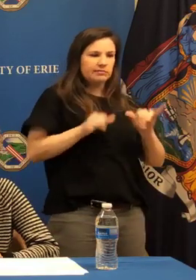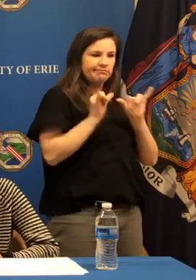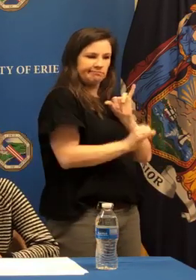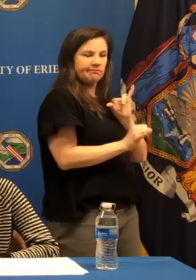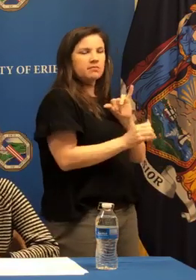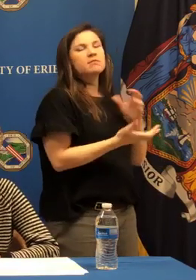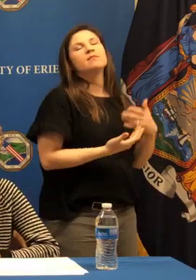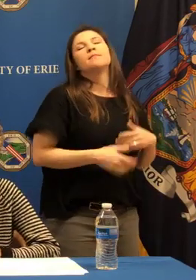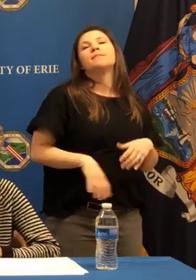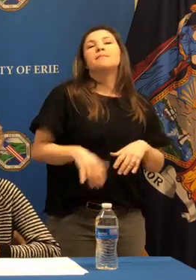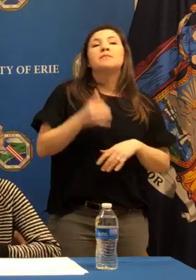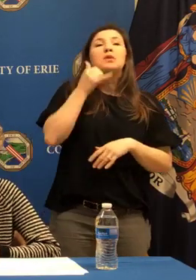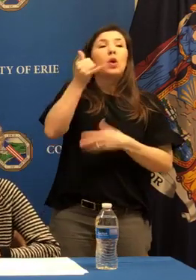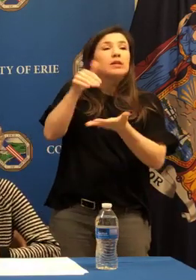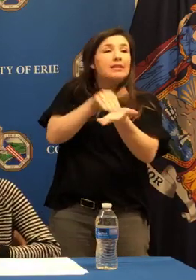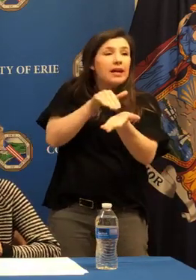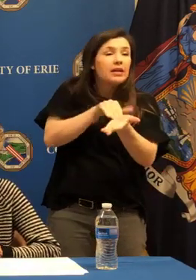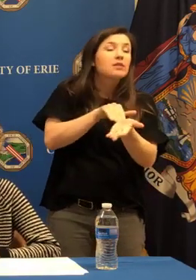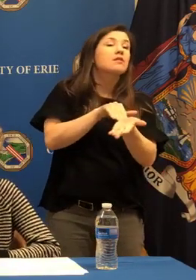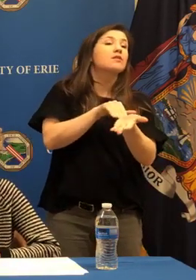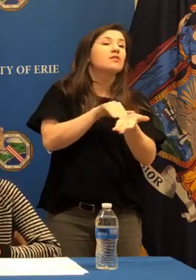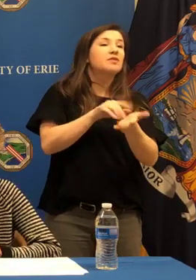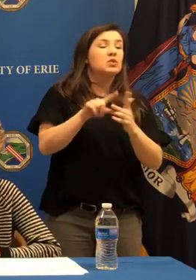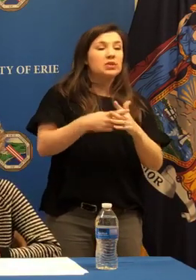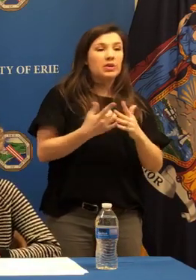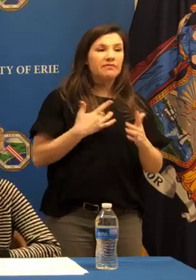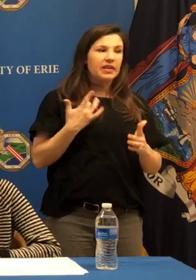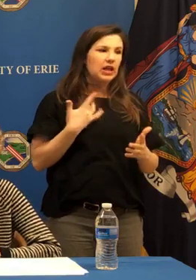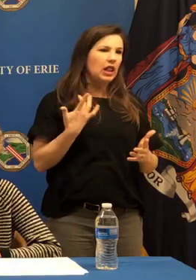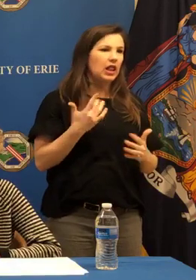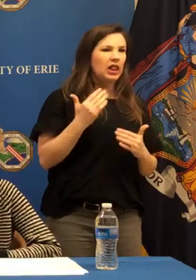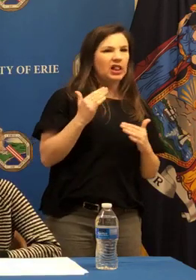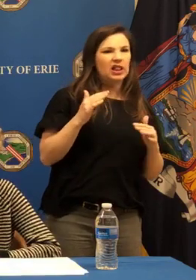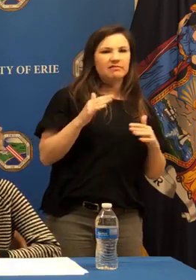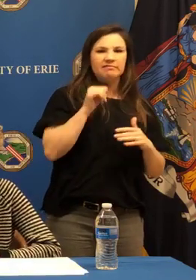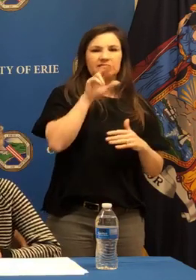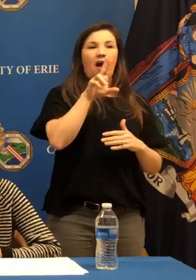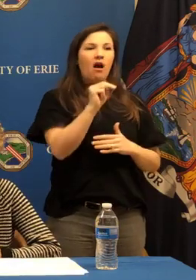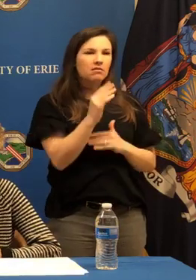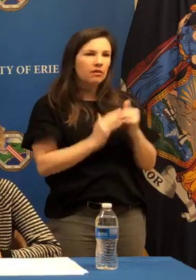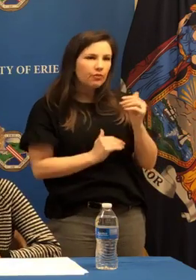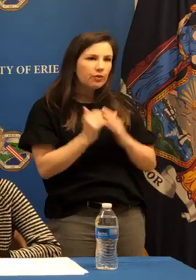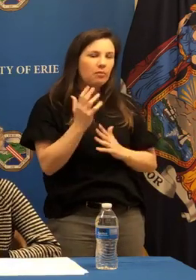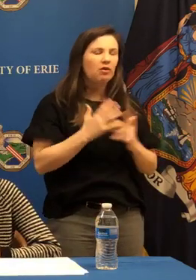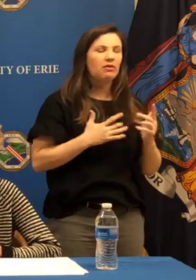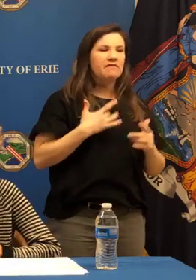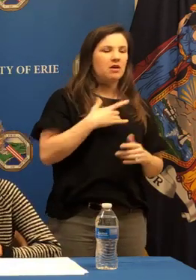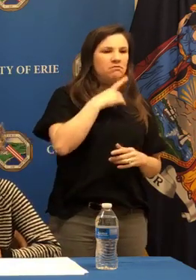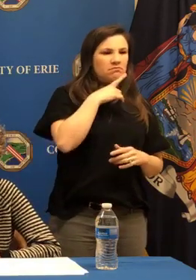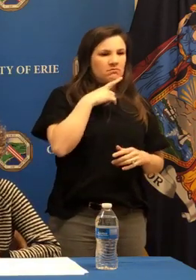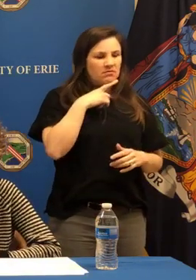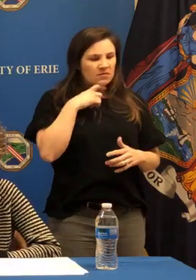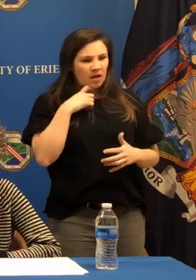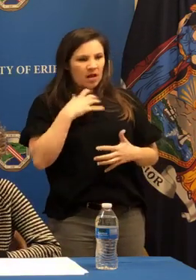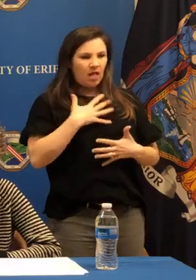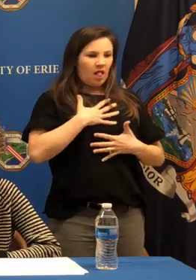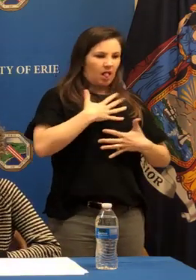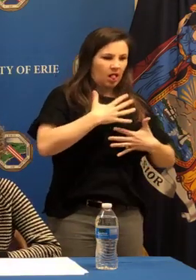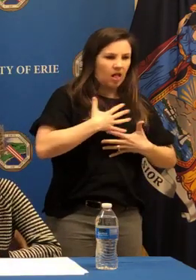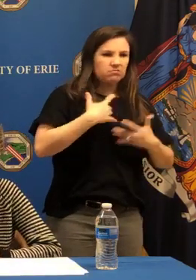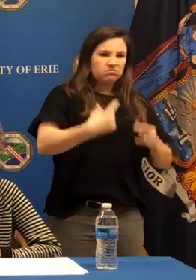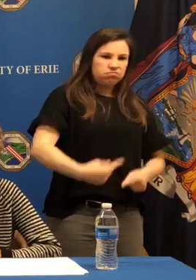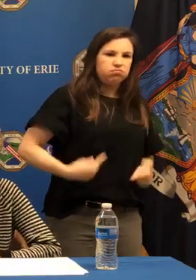your physician if you start to feel uncomfortable, that dehydration or difficulty